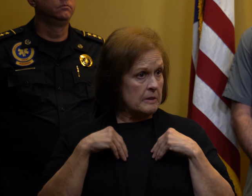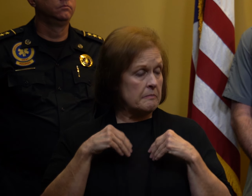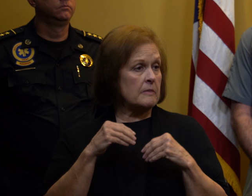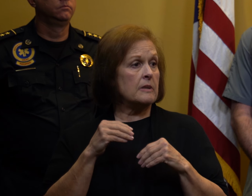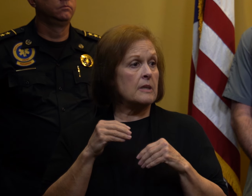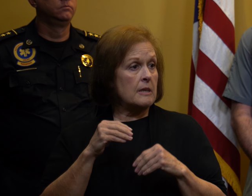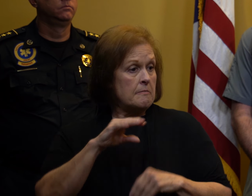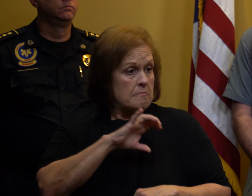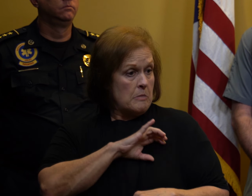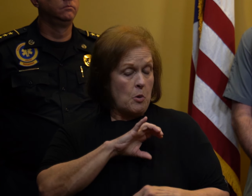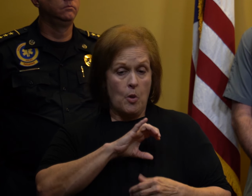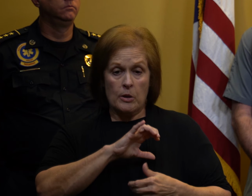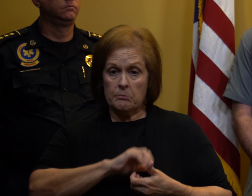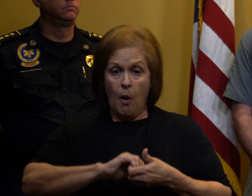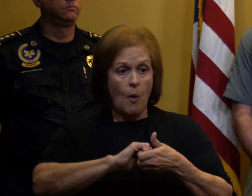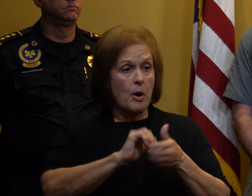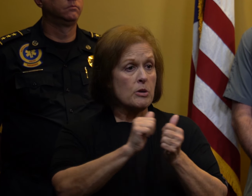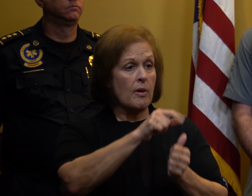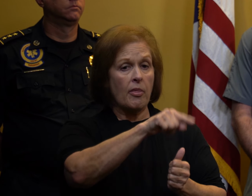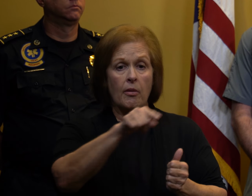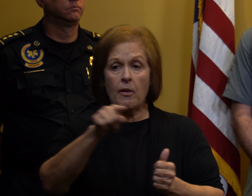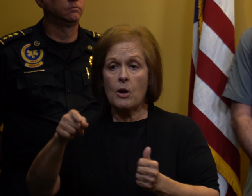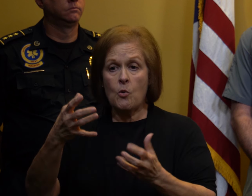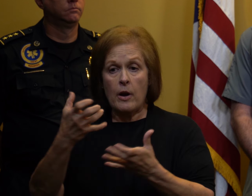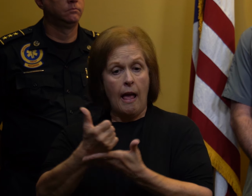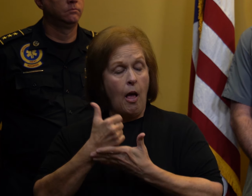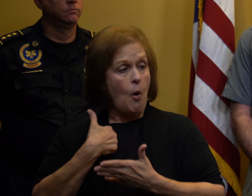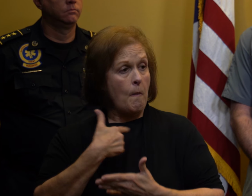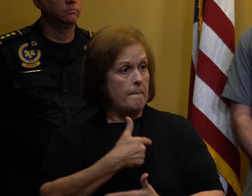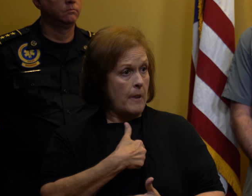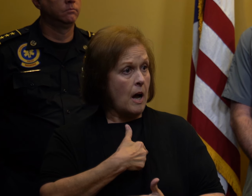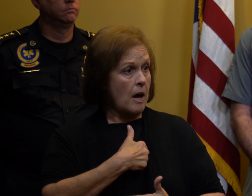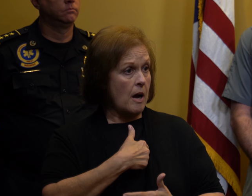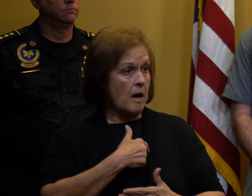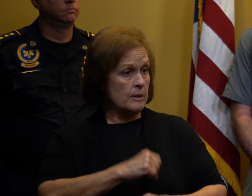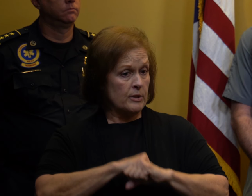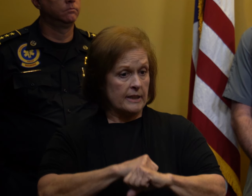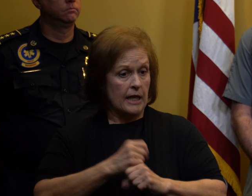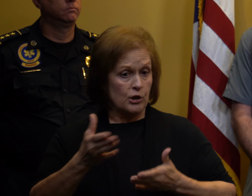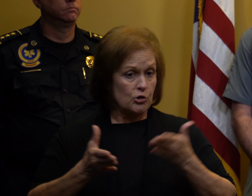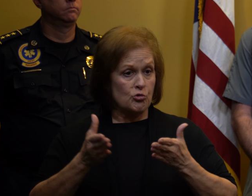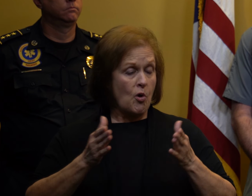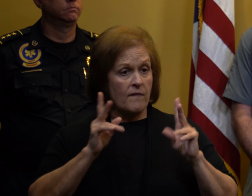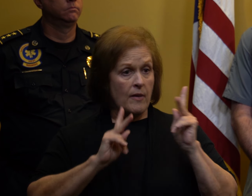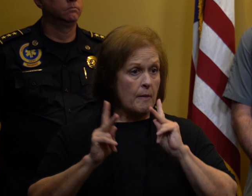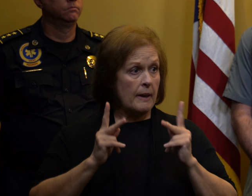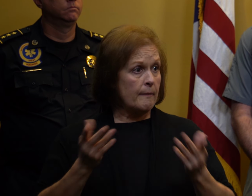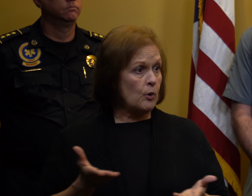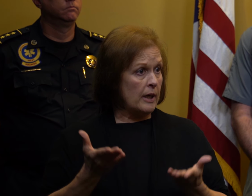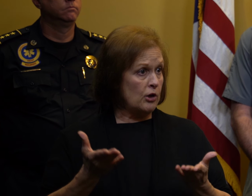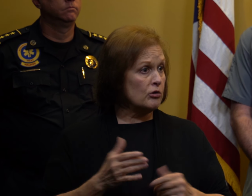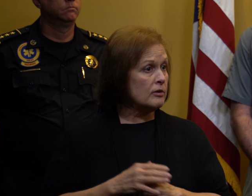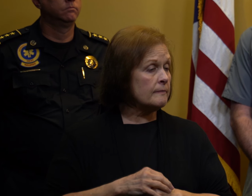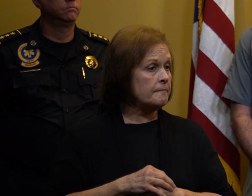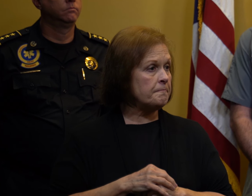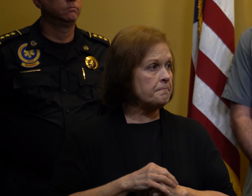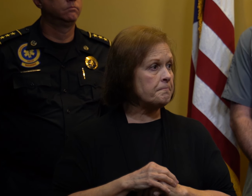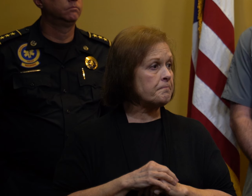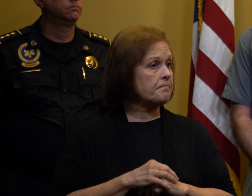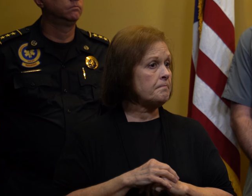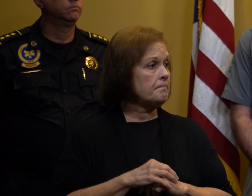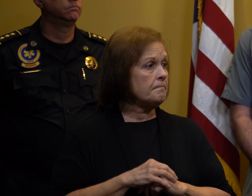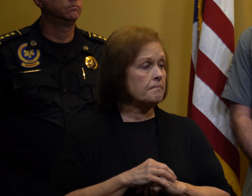Law enforcement partners that want to help us protect and serve the citizens, residents, and visitors of New Orleans. Do